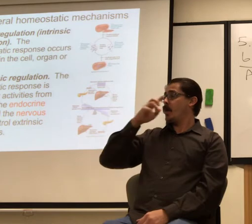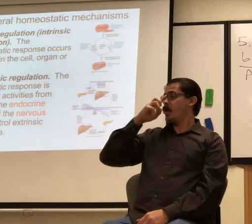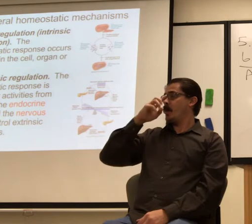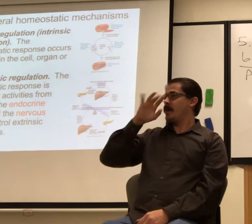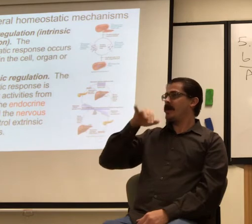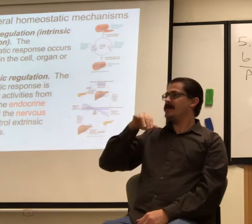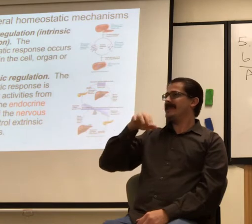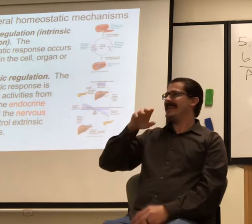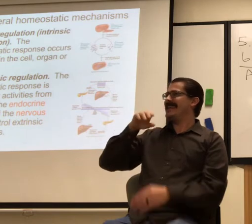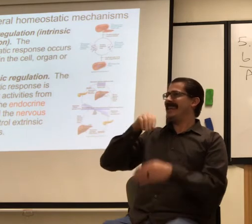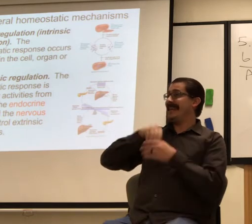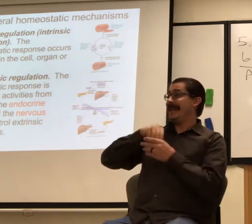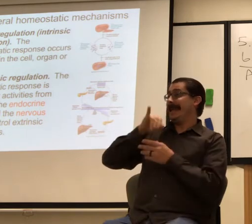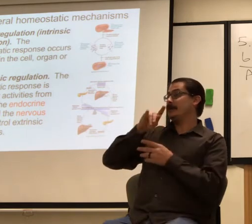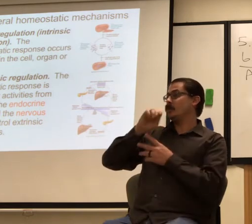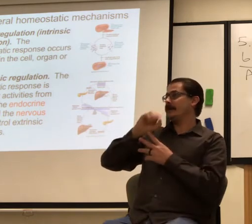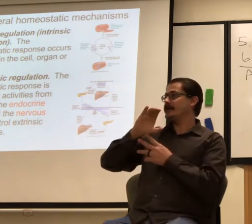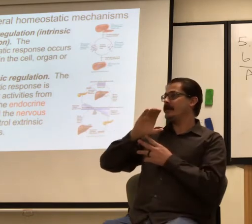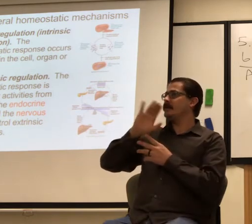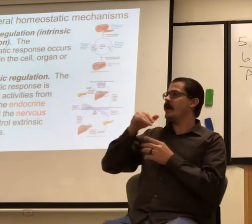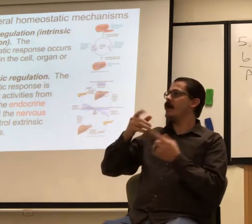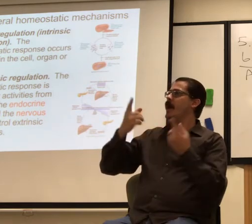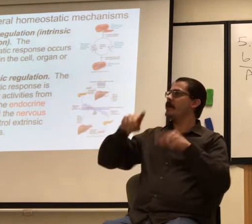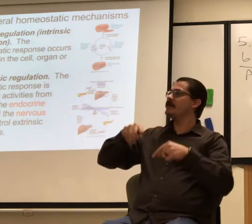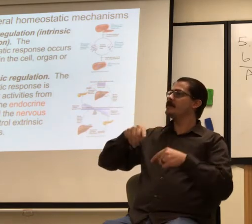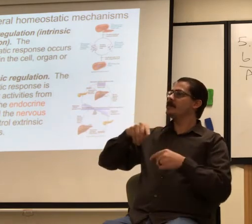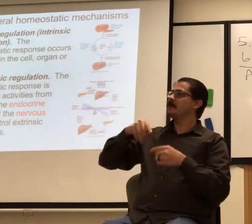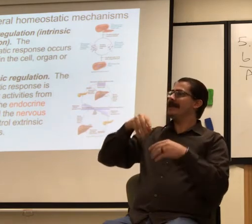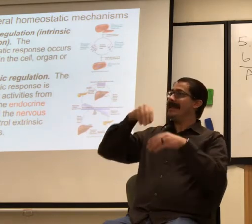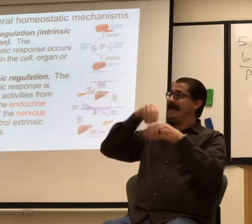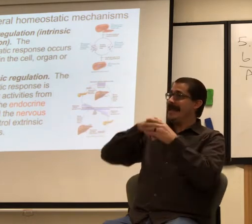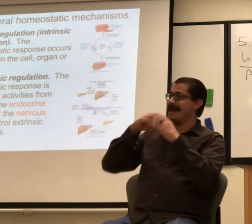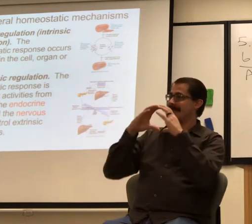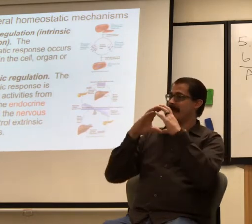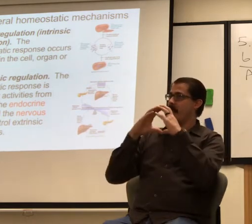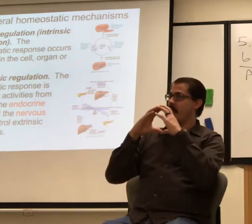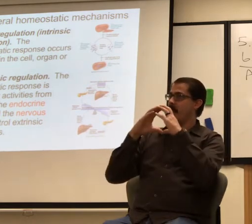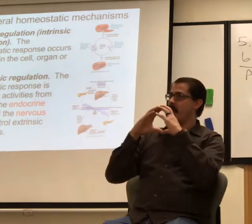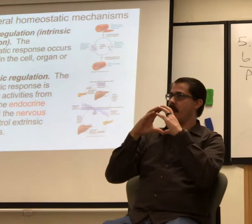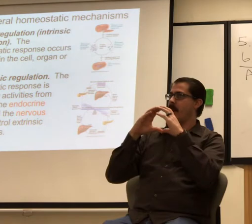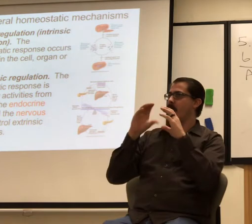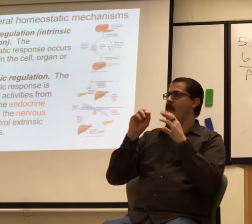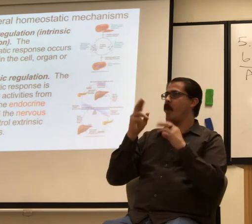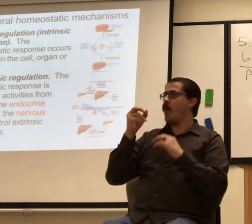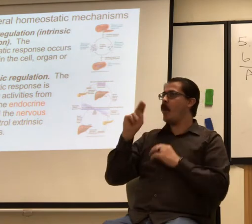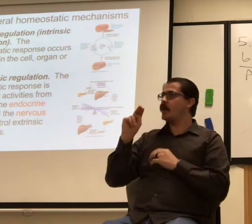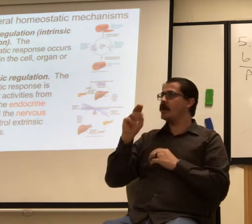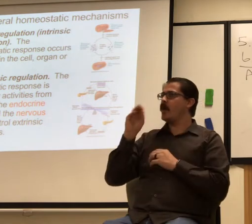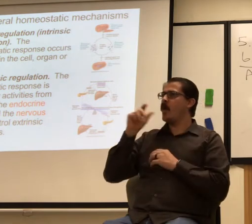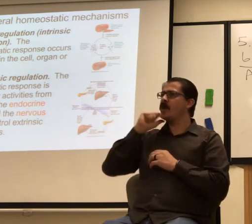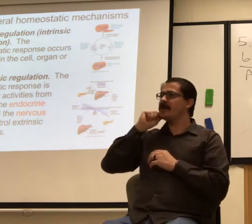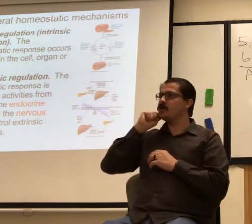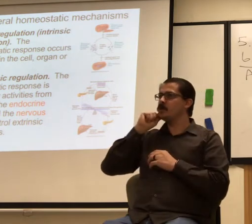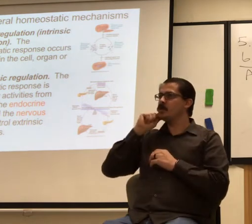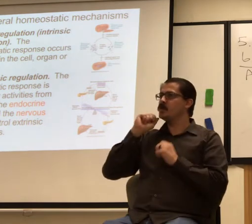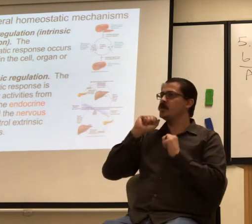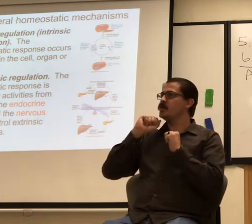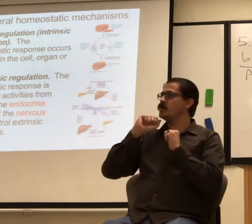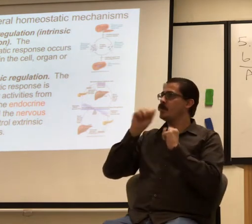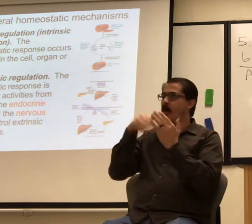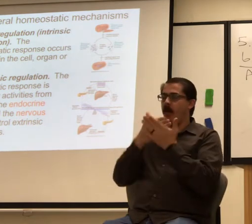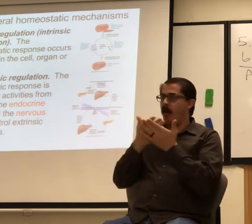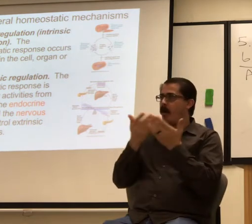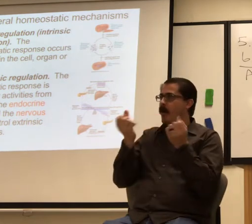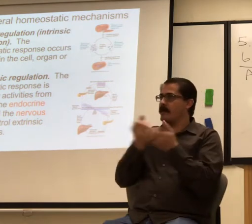response occurs from within a cell, organ, or tissue. It all happens right